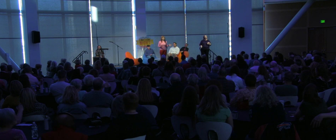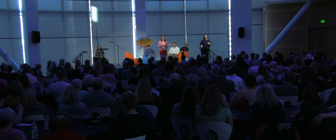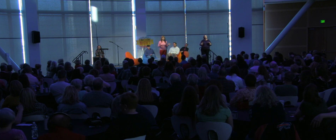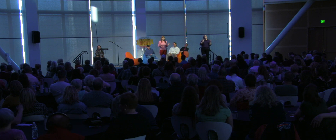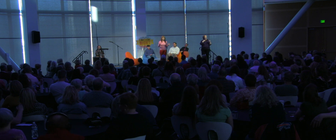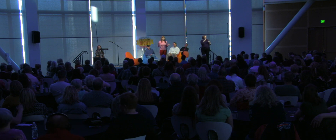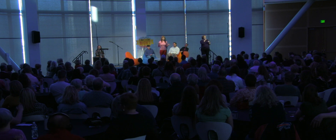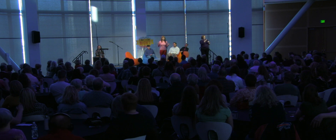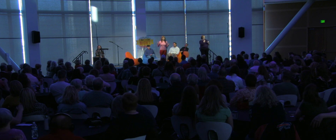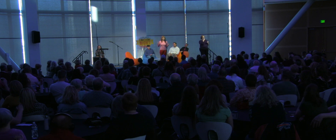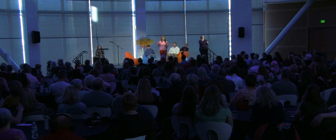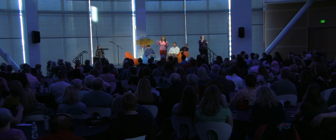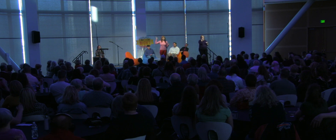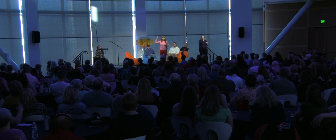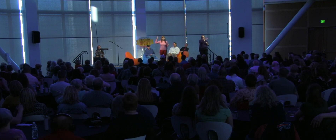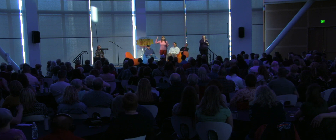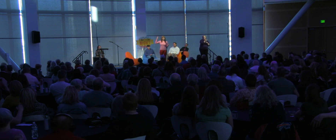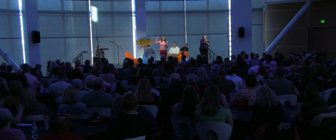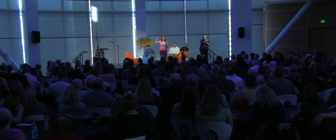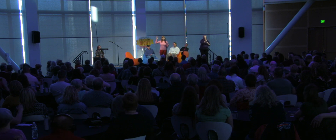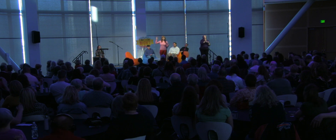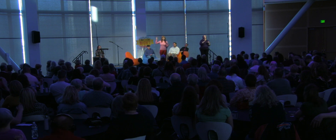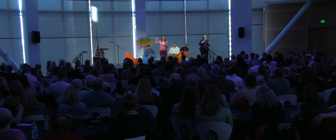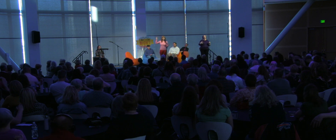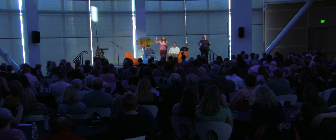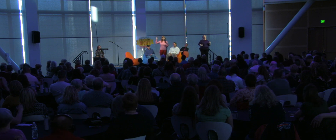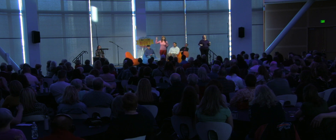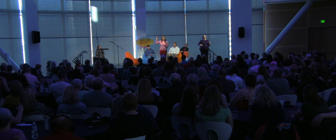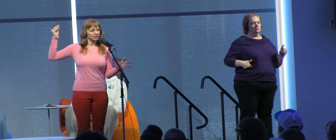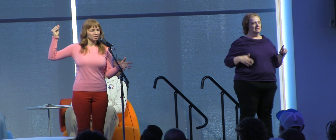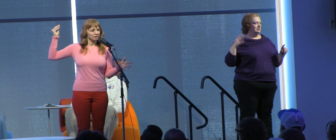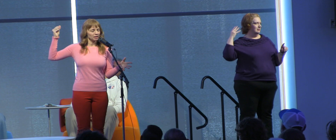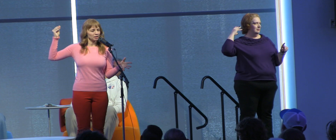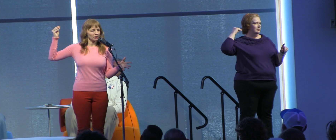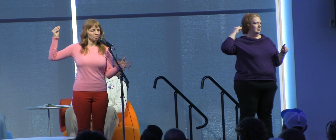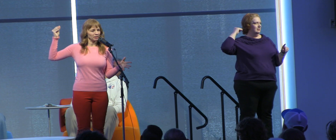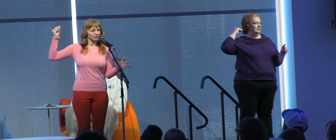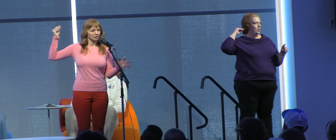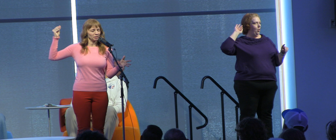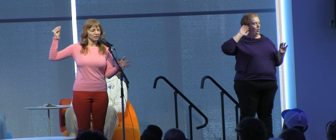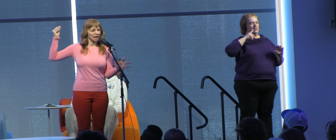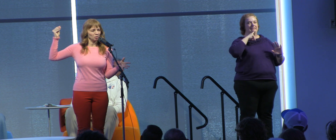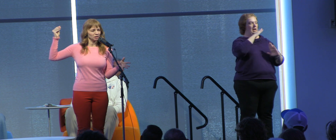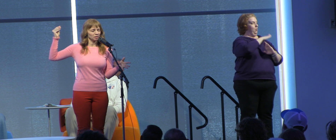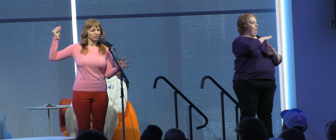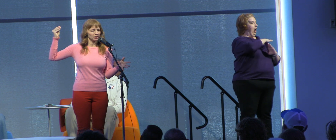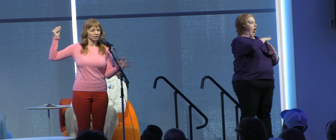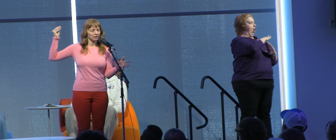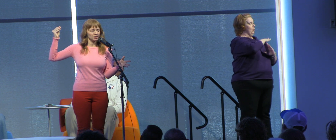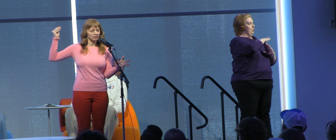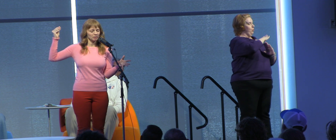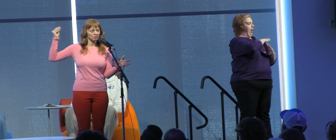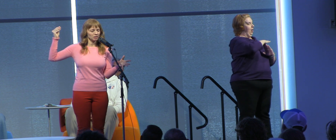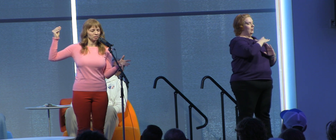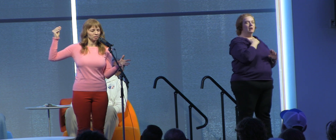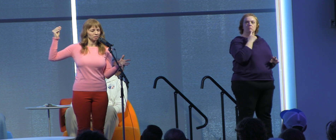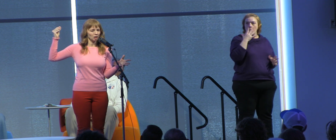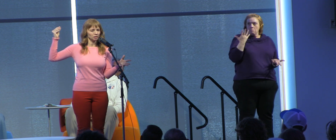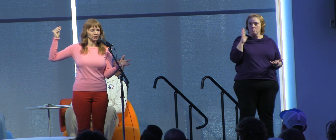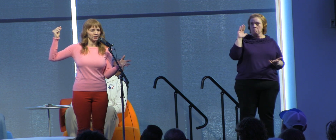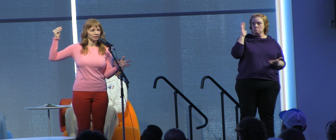say yes, but my intuition is like, hang on, let's talk about this. And I'm like, yeah, what's going on? He